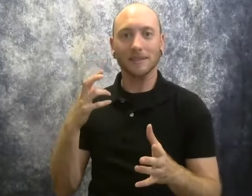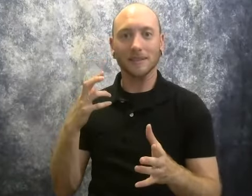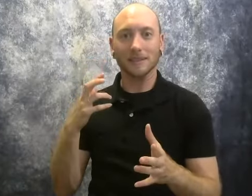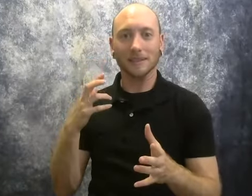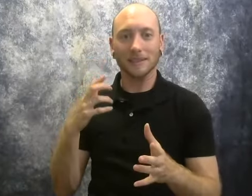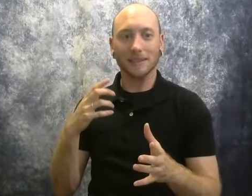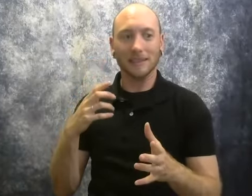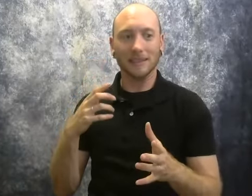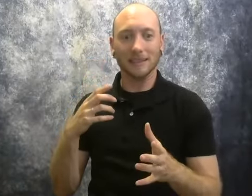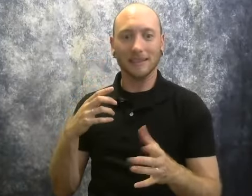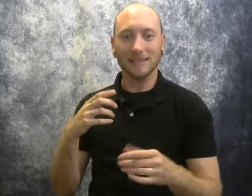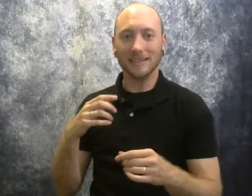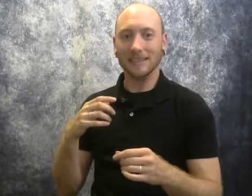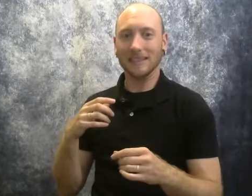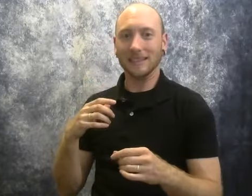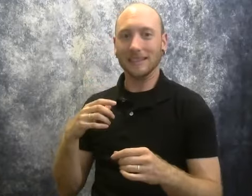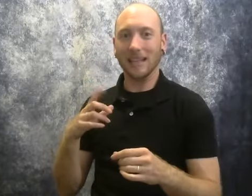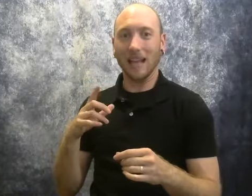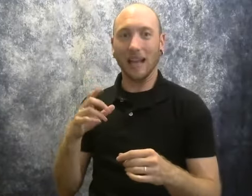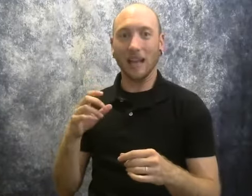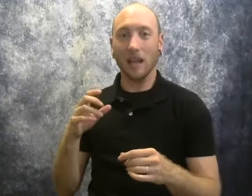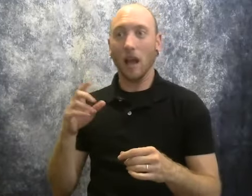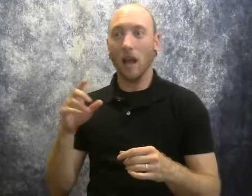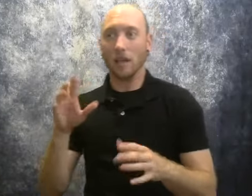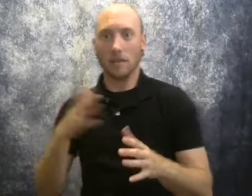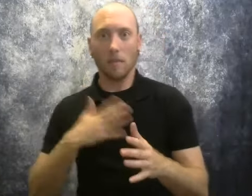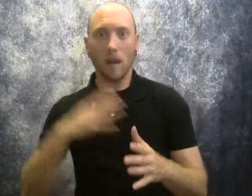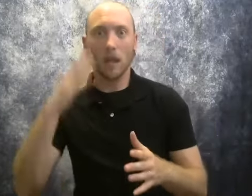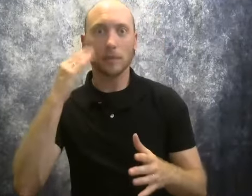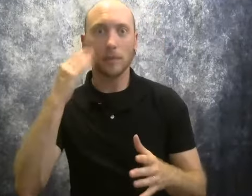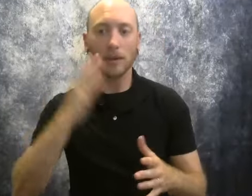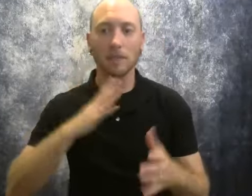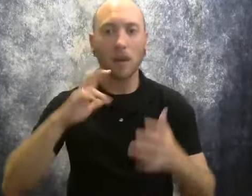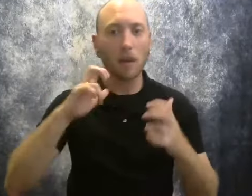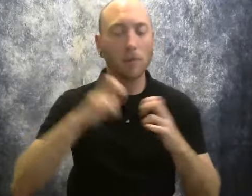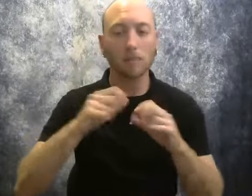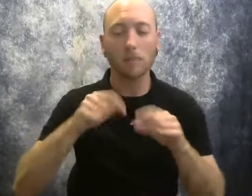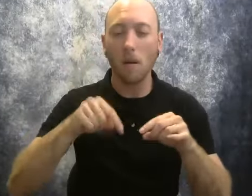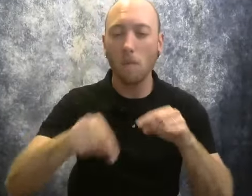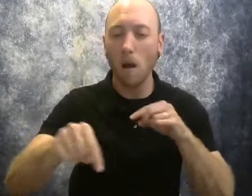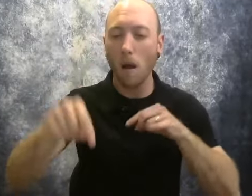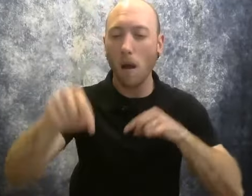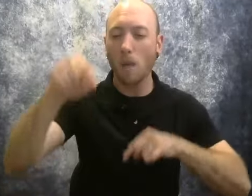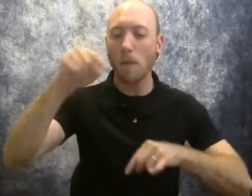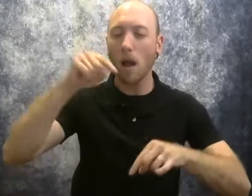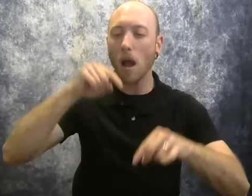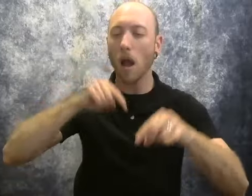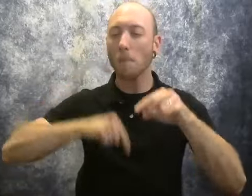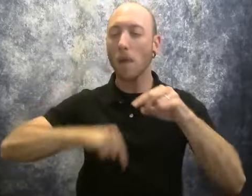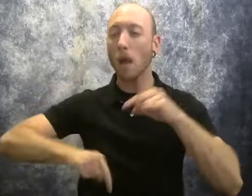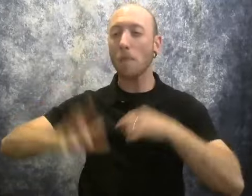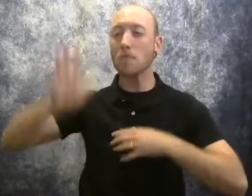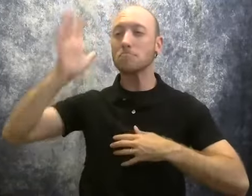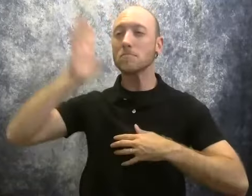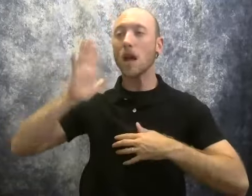So that's where I relived my youth, going back to childhood, my mother leaving,